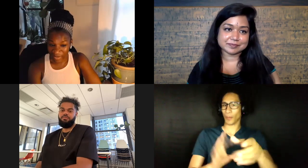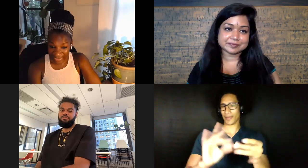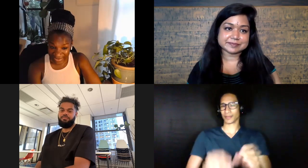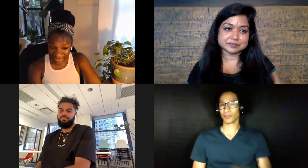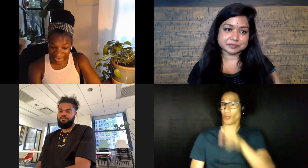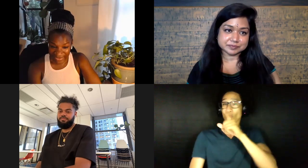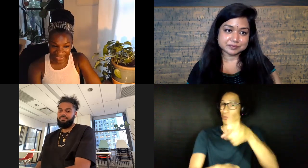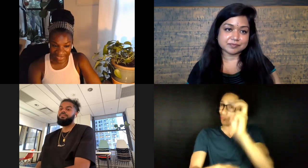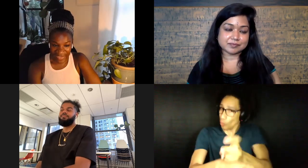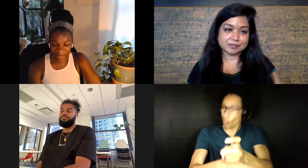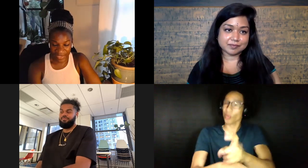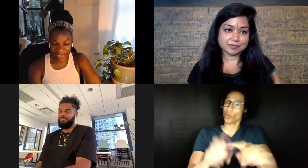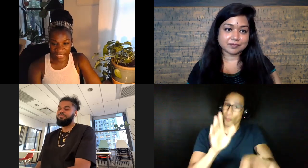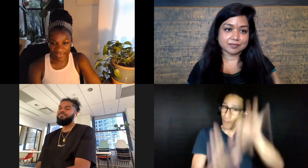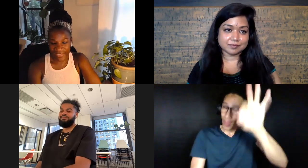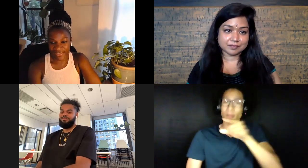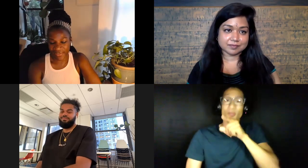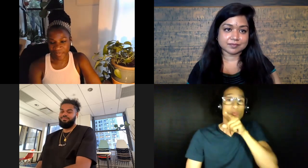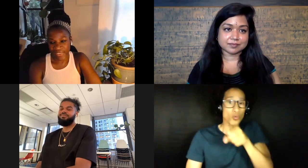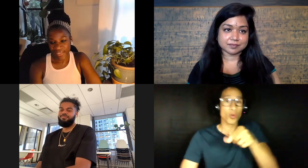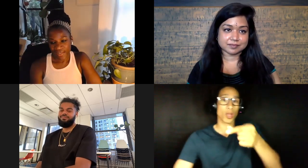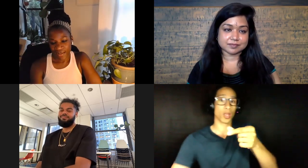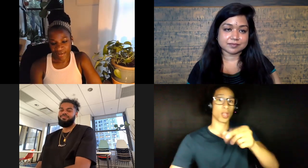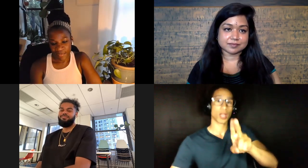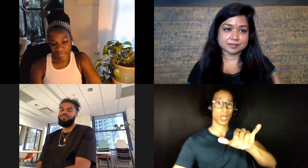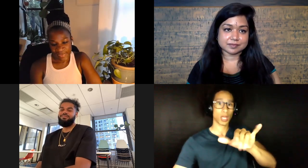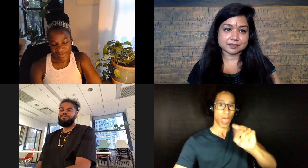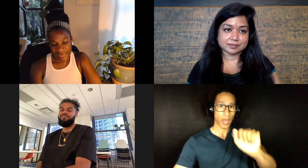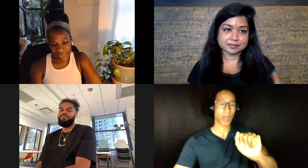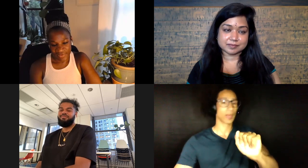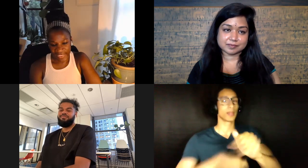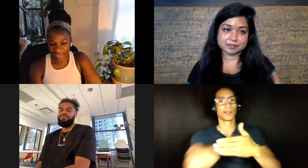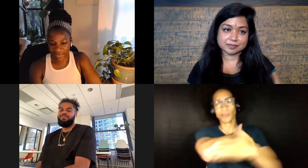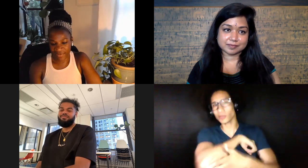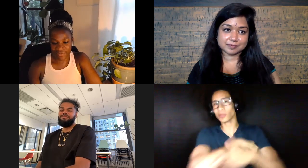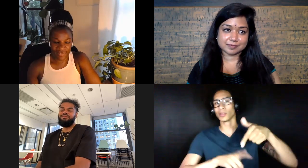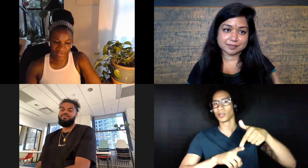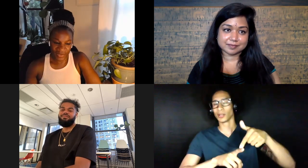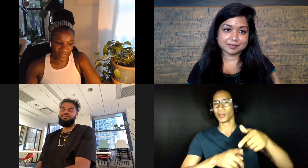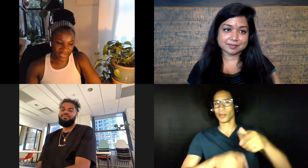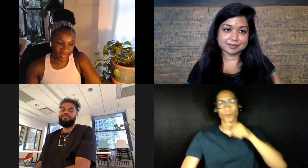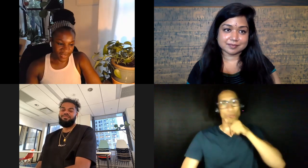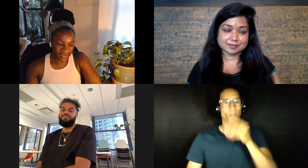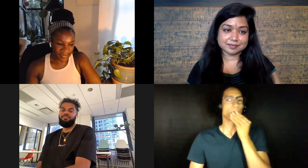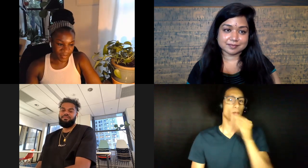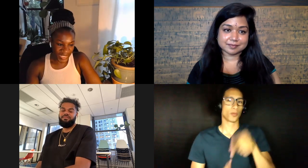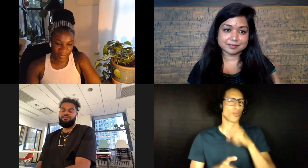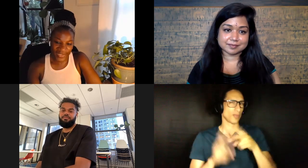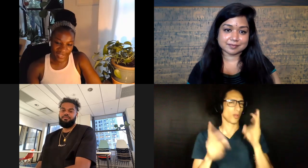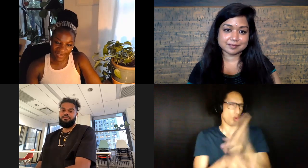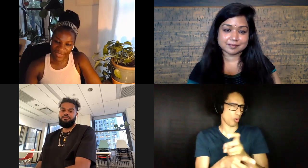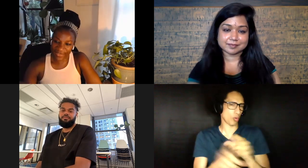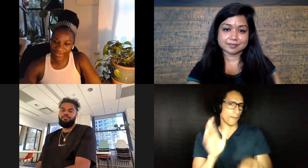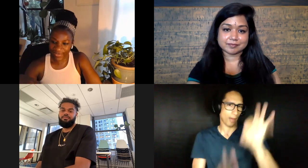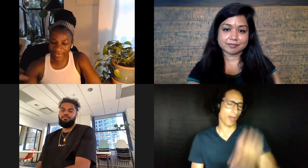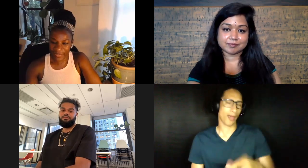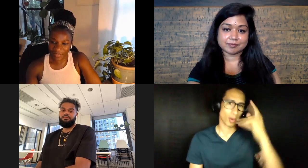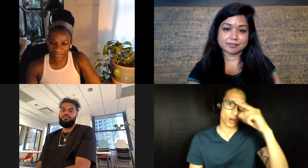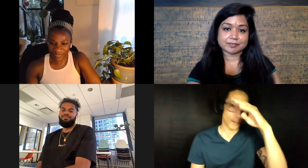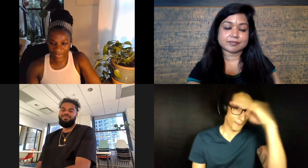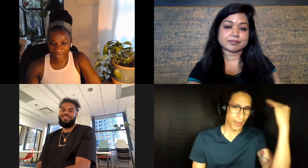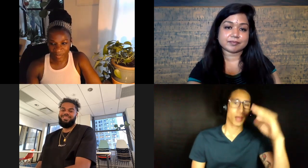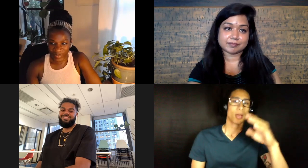world is slowly opening back up, and hopefully we'll be touring for the first time in my life. Outside of doing openings, it would be